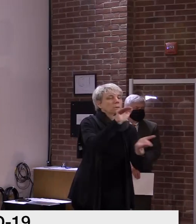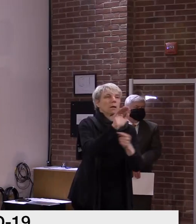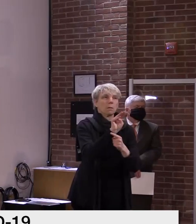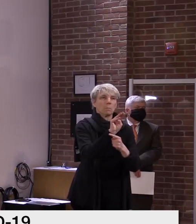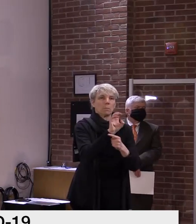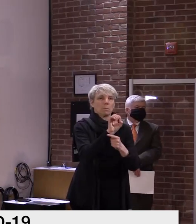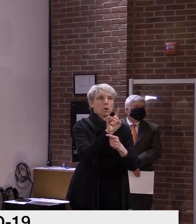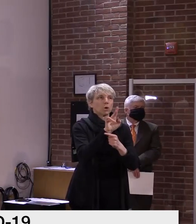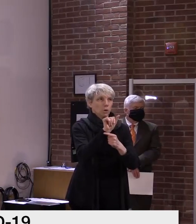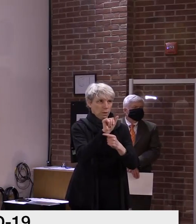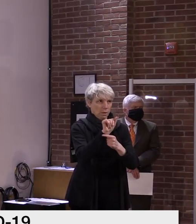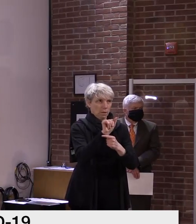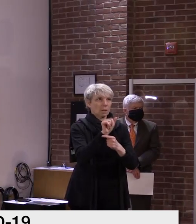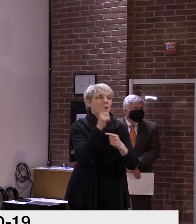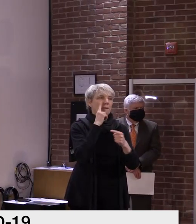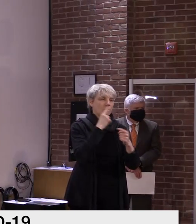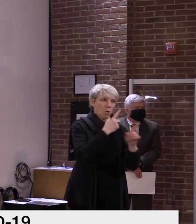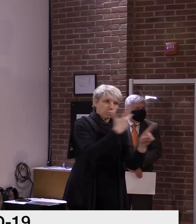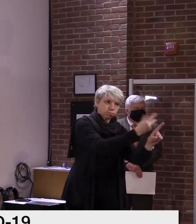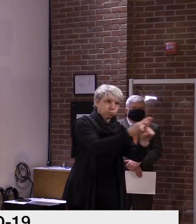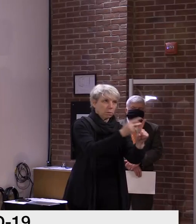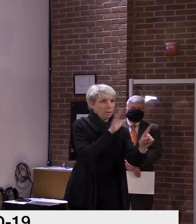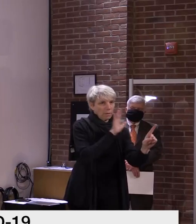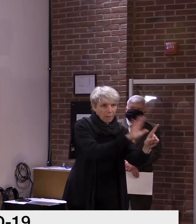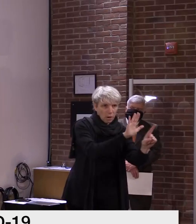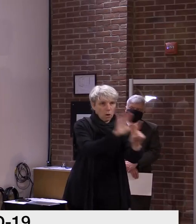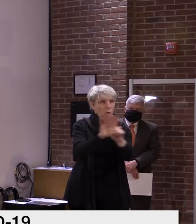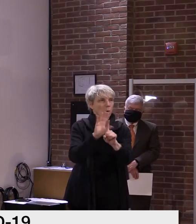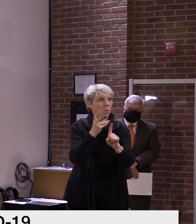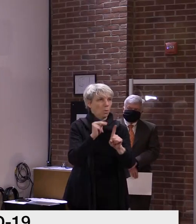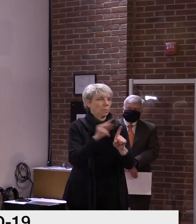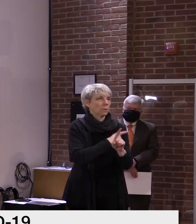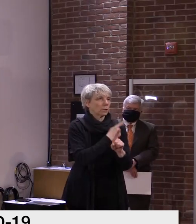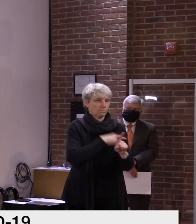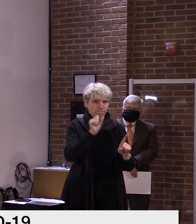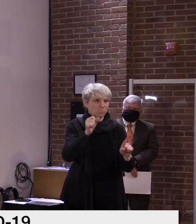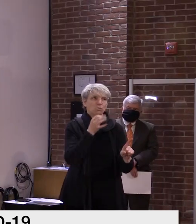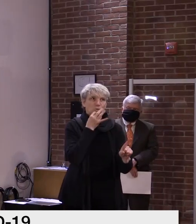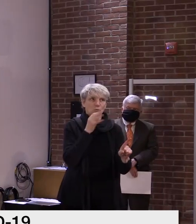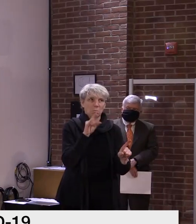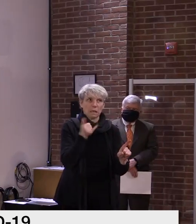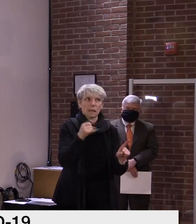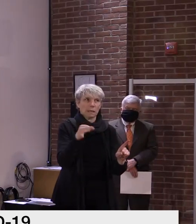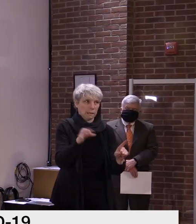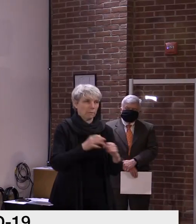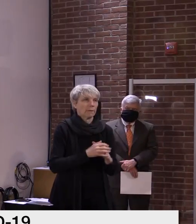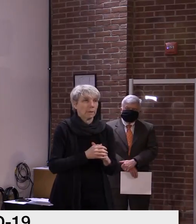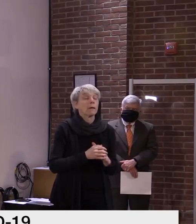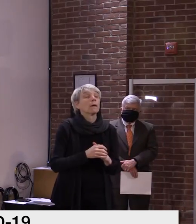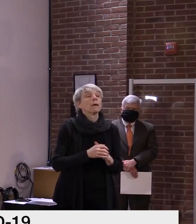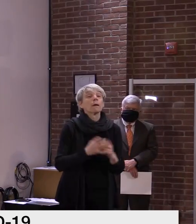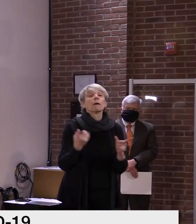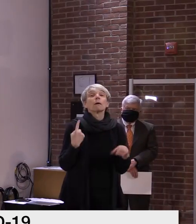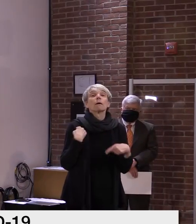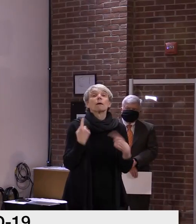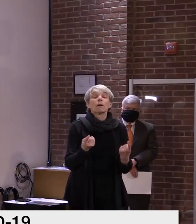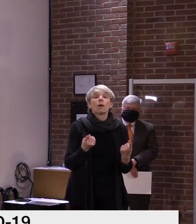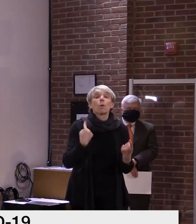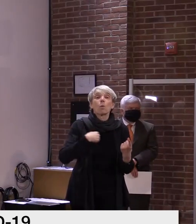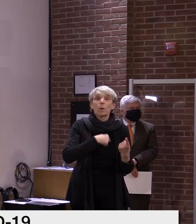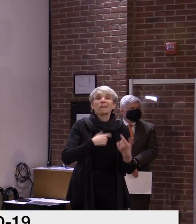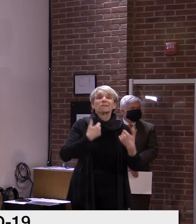for their populations. We have been having an ongoing and are continuing to